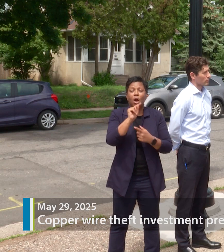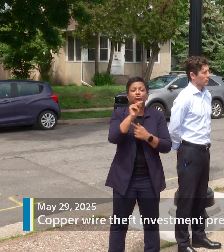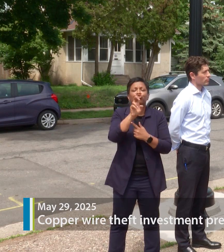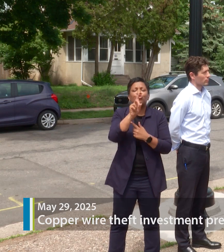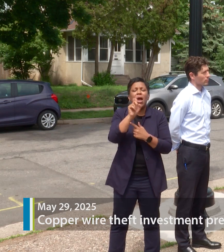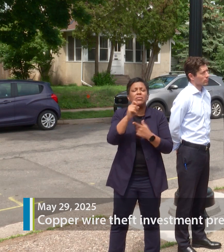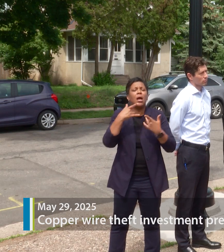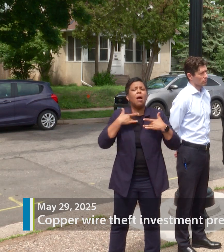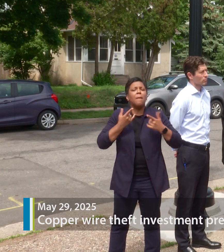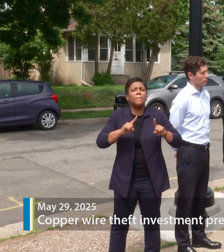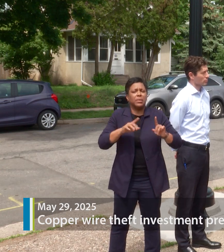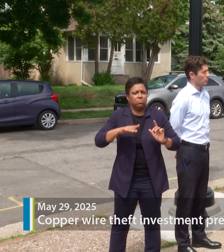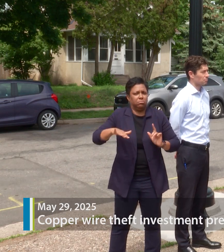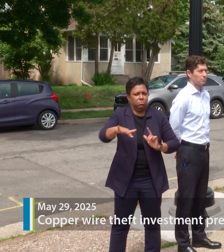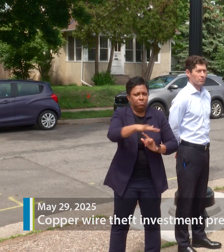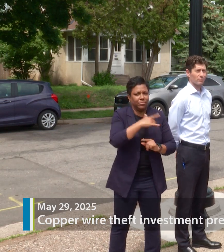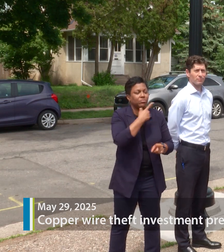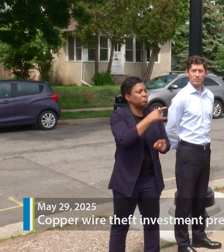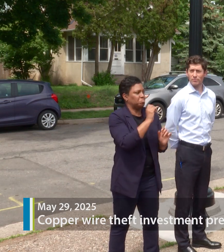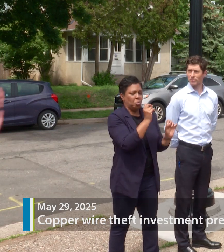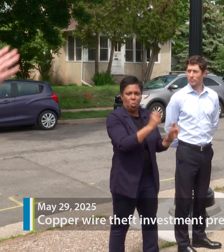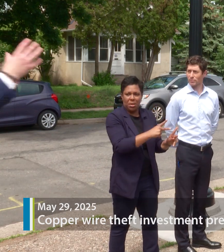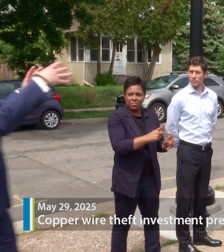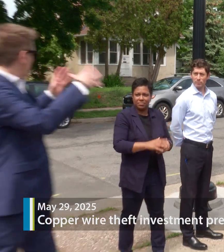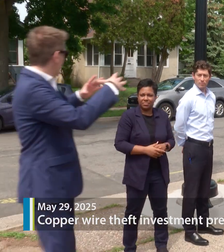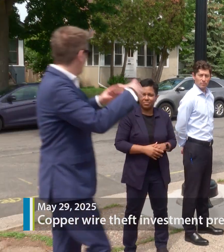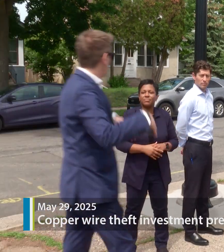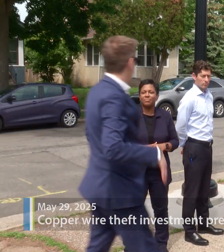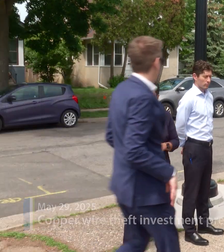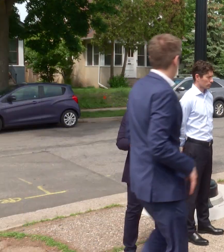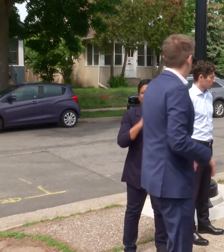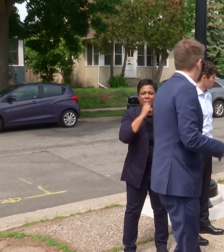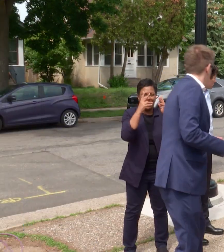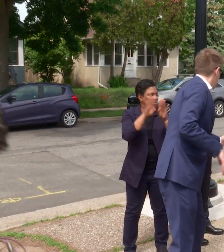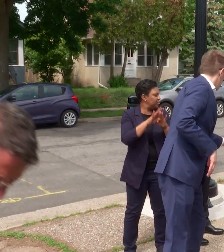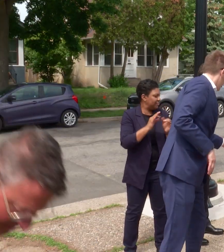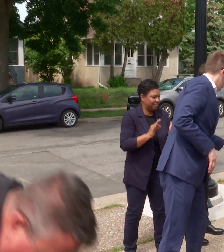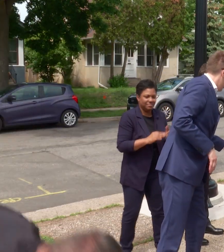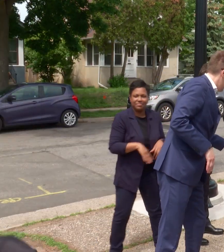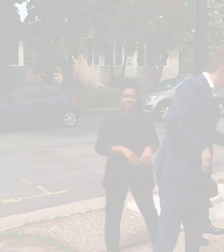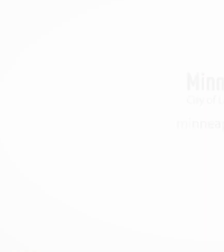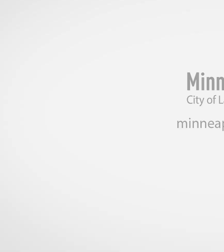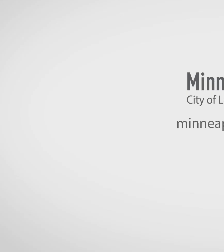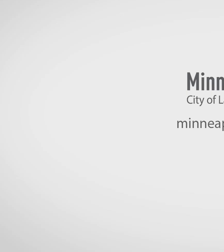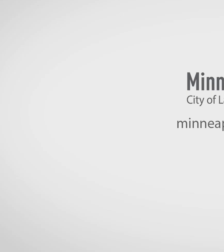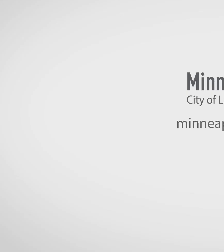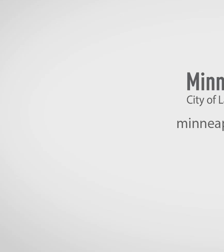Okay. I think that makes sense. Yep. Okay. All right.